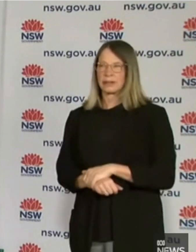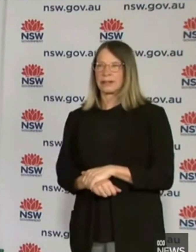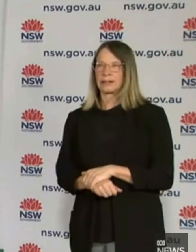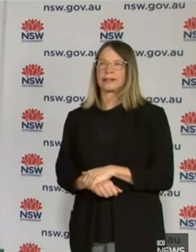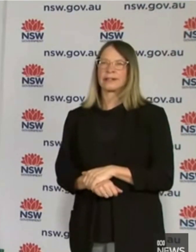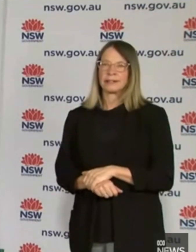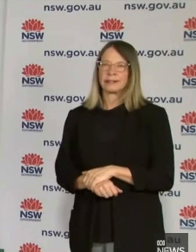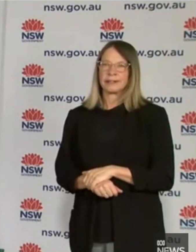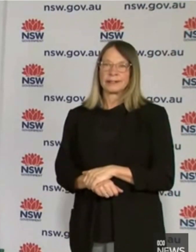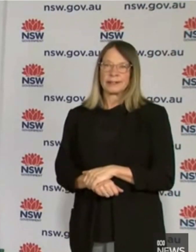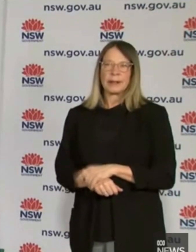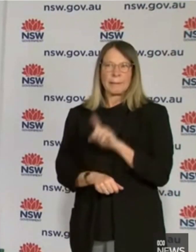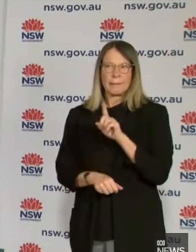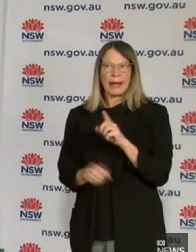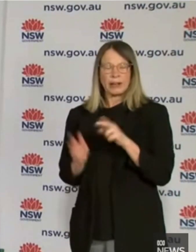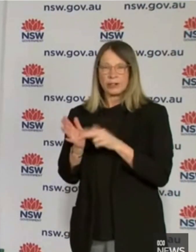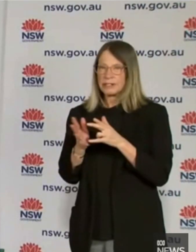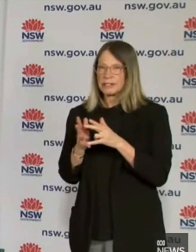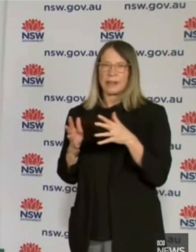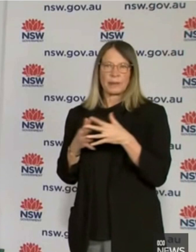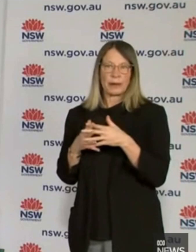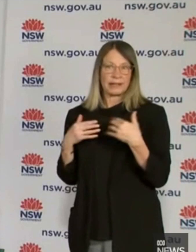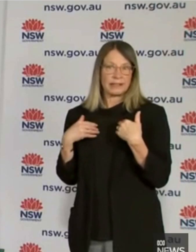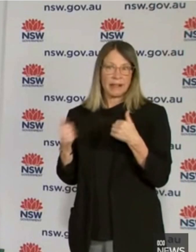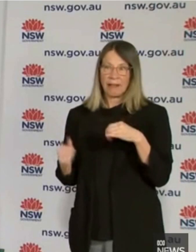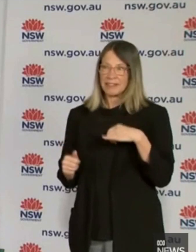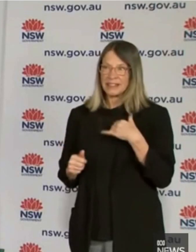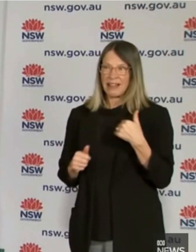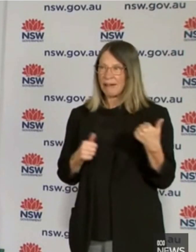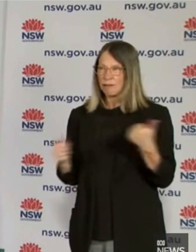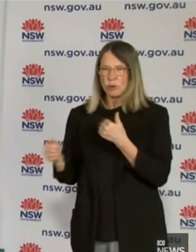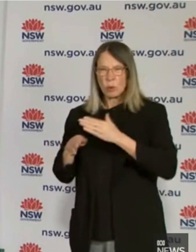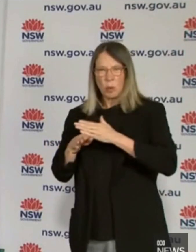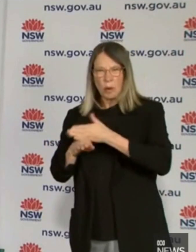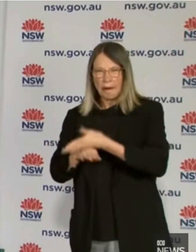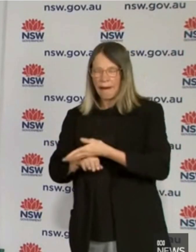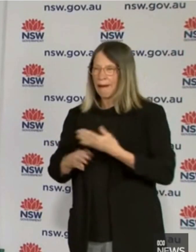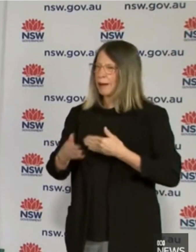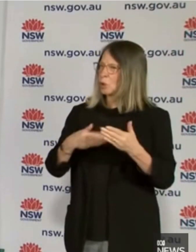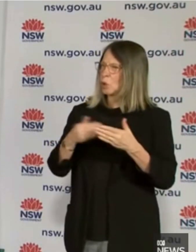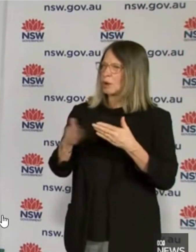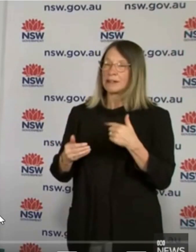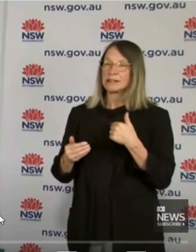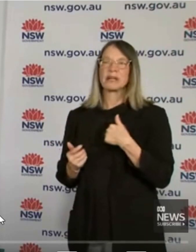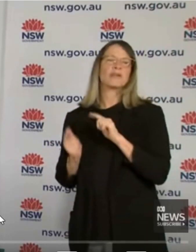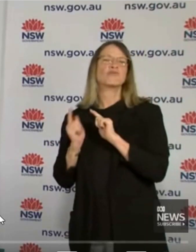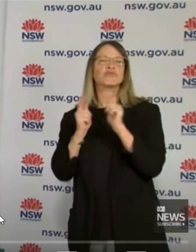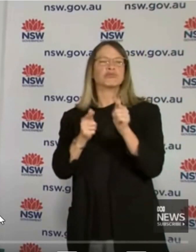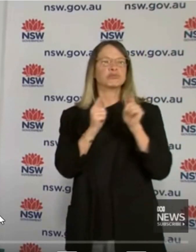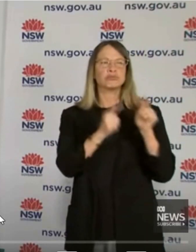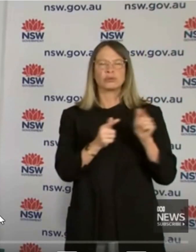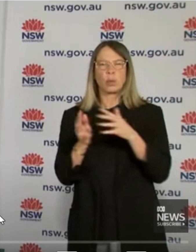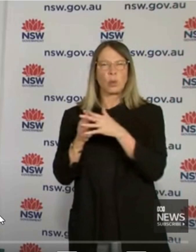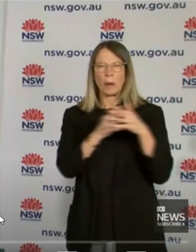staff across New South Wales are working incredibly well. I was out a few weeks ago, or 2 weeks ago, in the far west and the west, and staff are